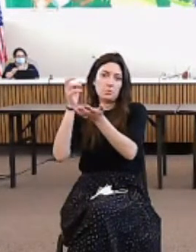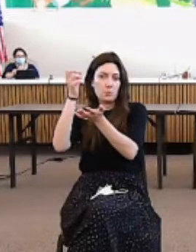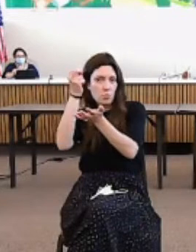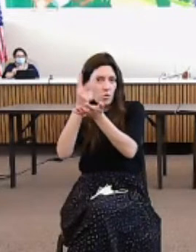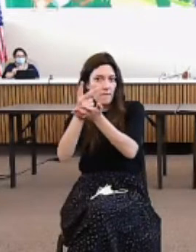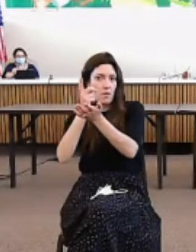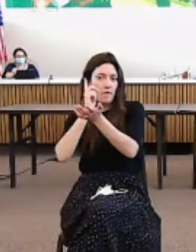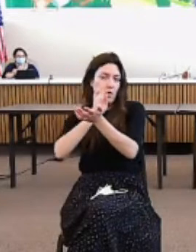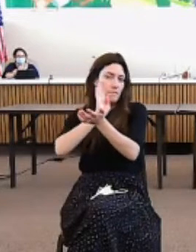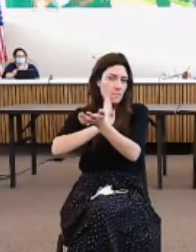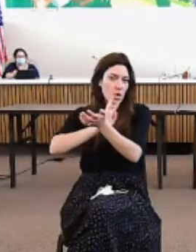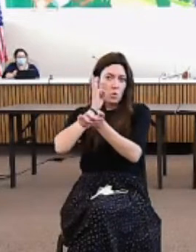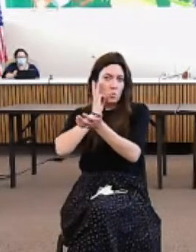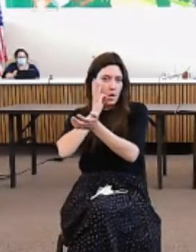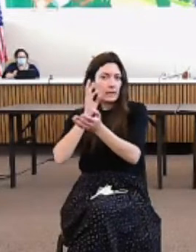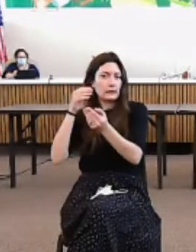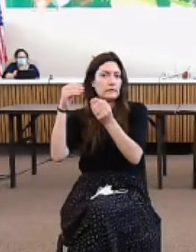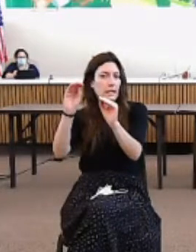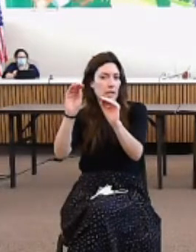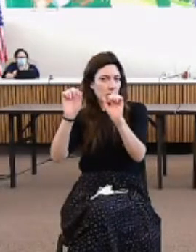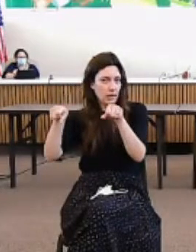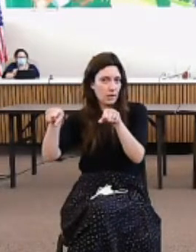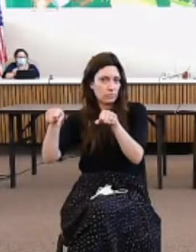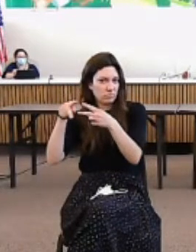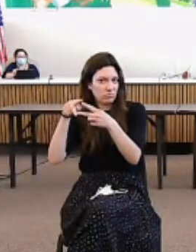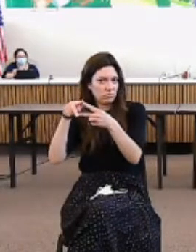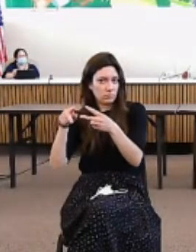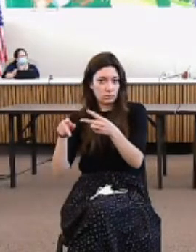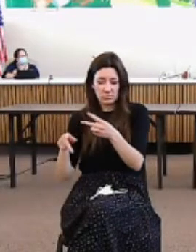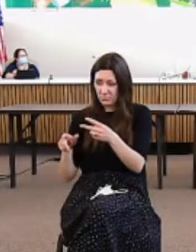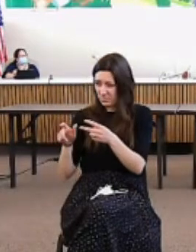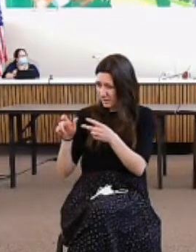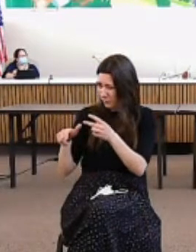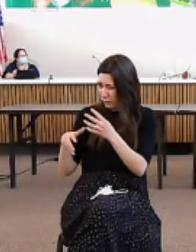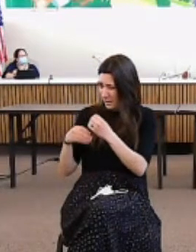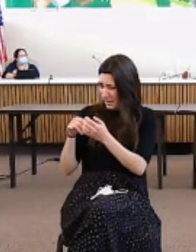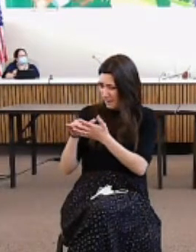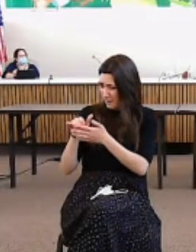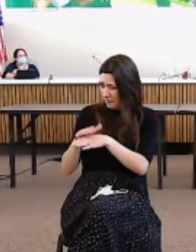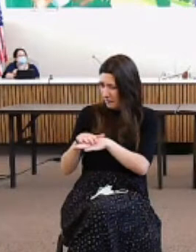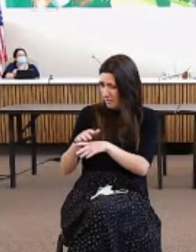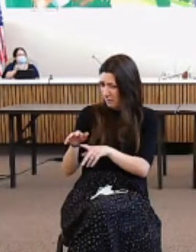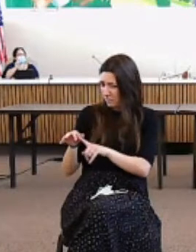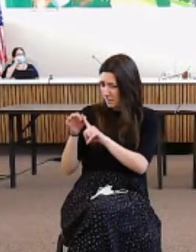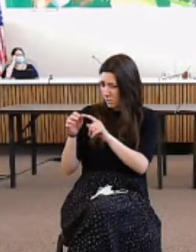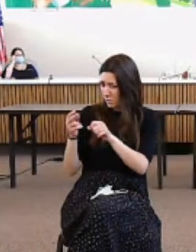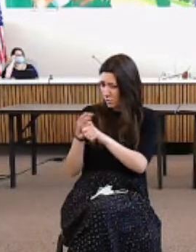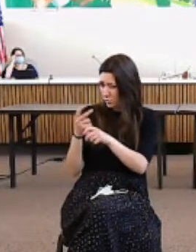please. We can do, does that need to be in the special use permit, Don?